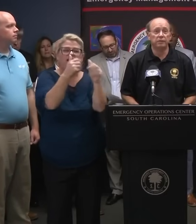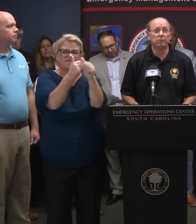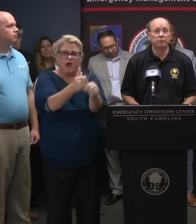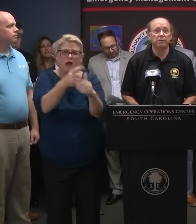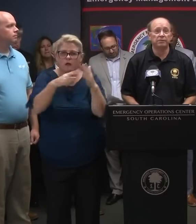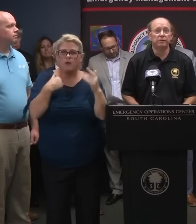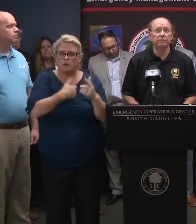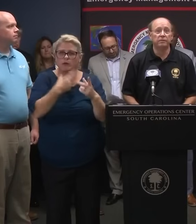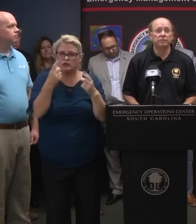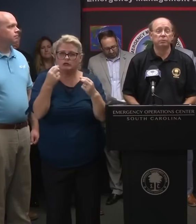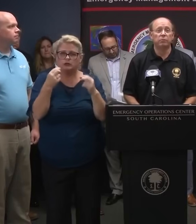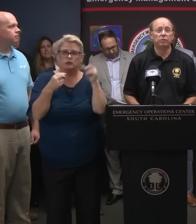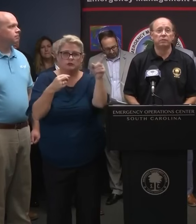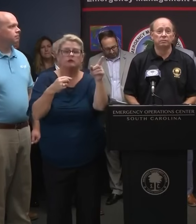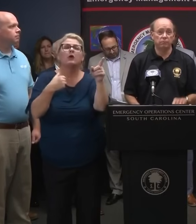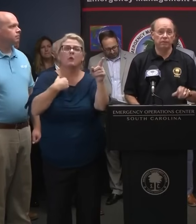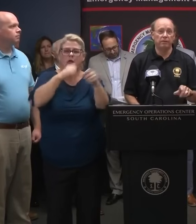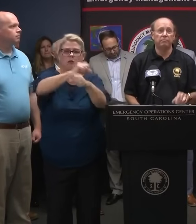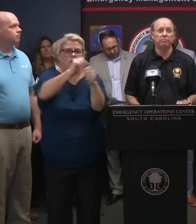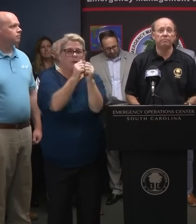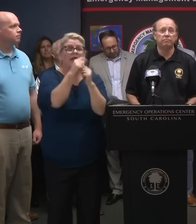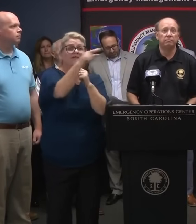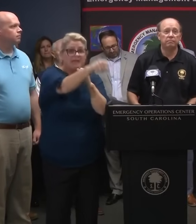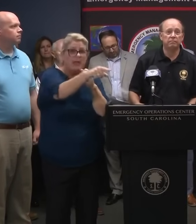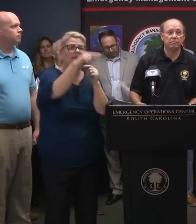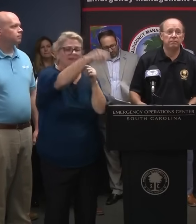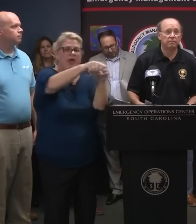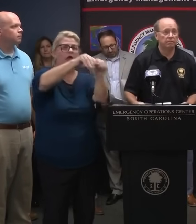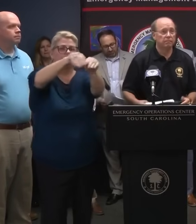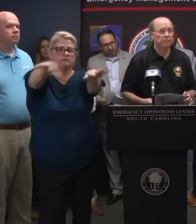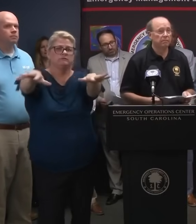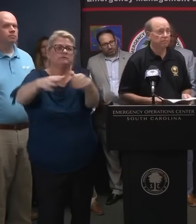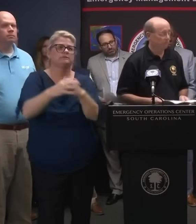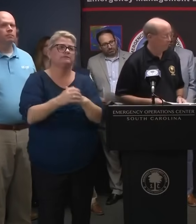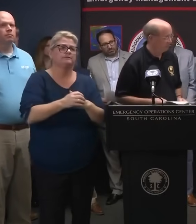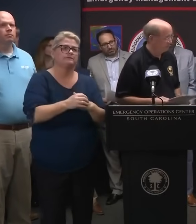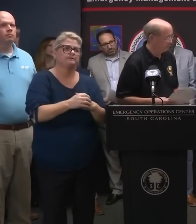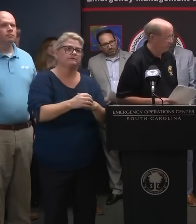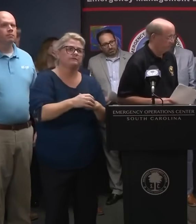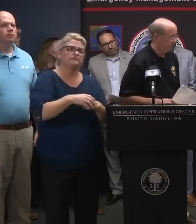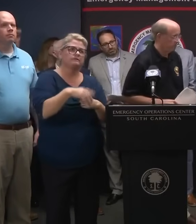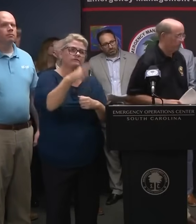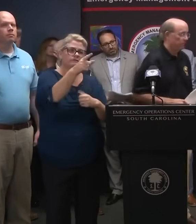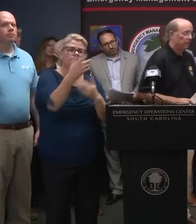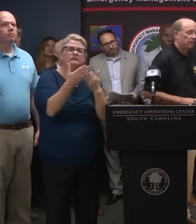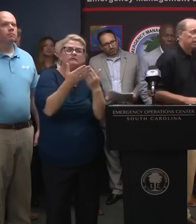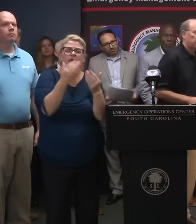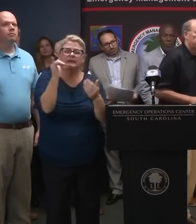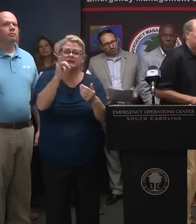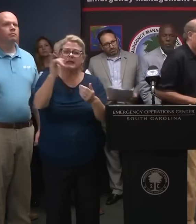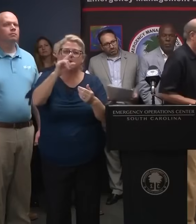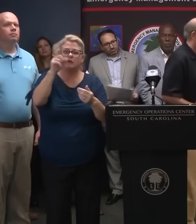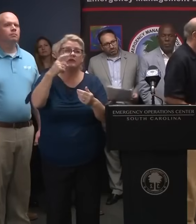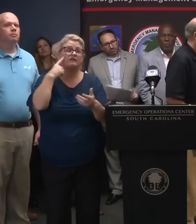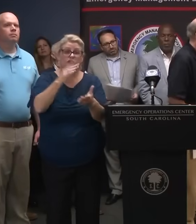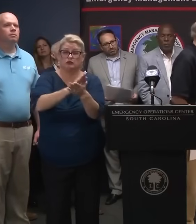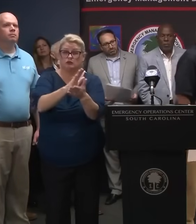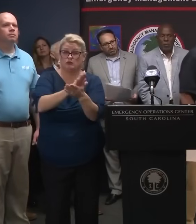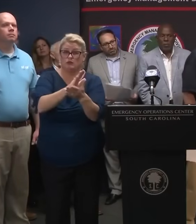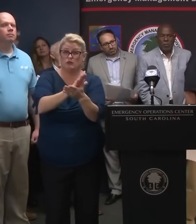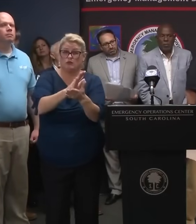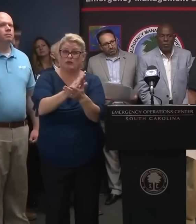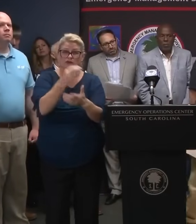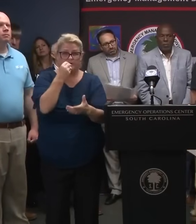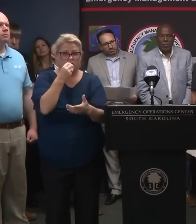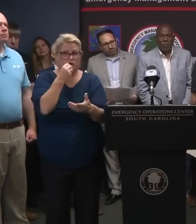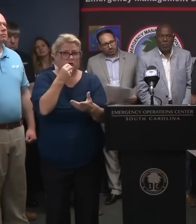and the recovery piece of it. So we work with them. Well, Governor, sort of the same question for the schools that may have lost food